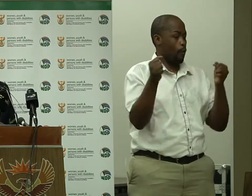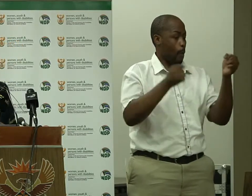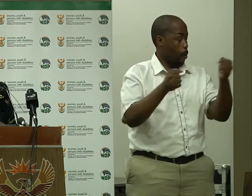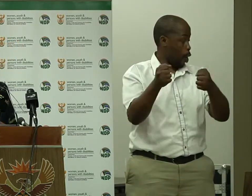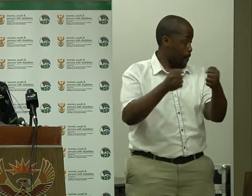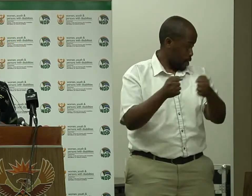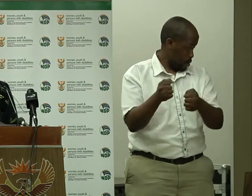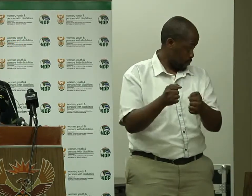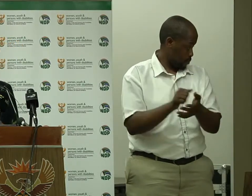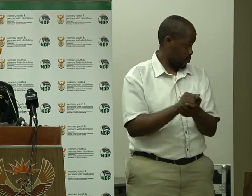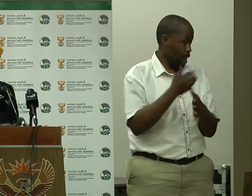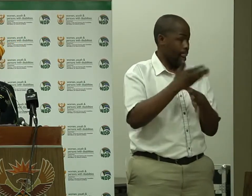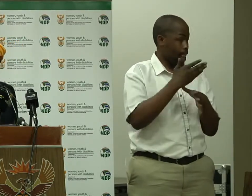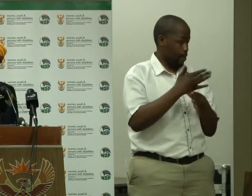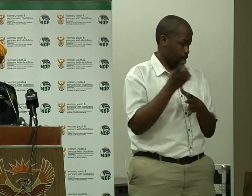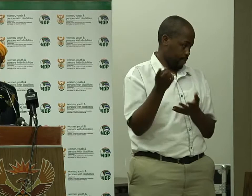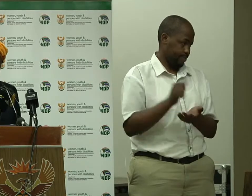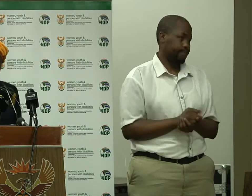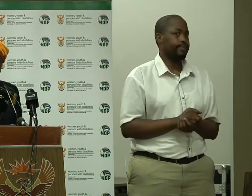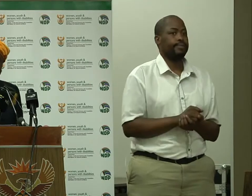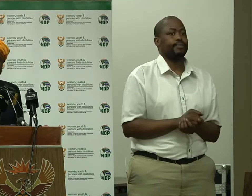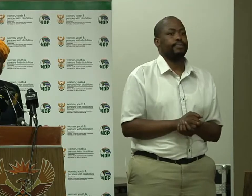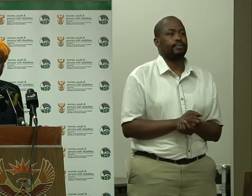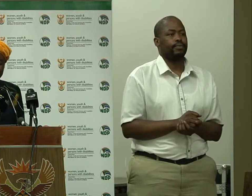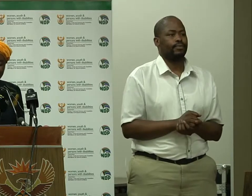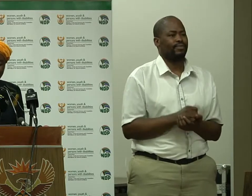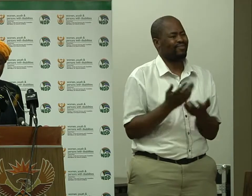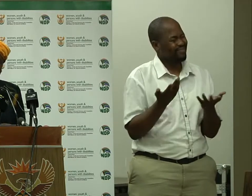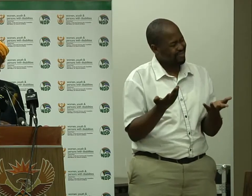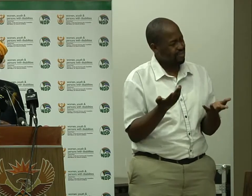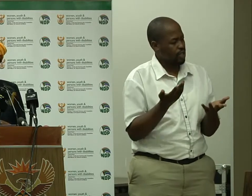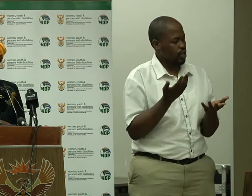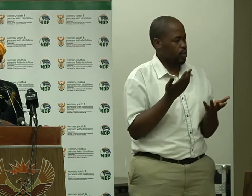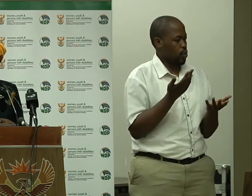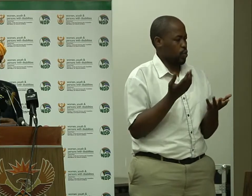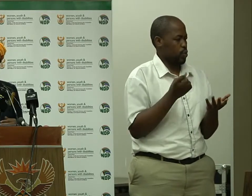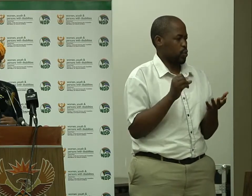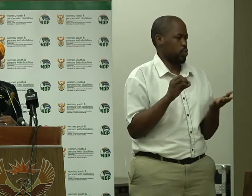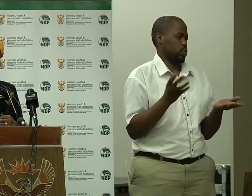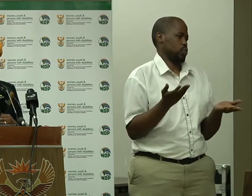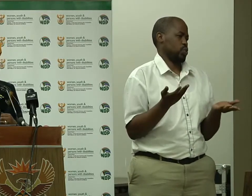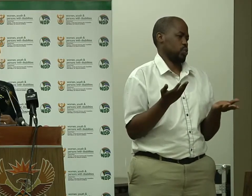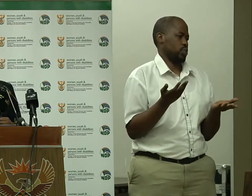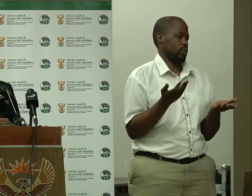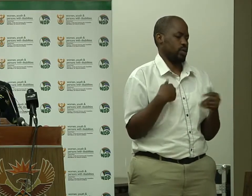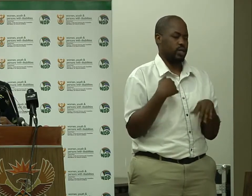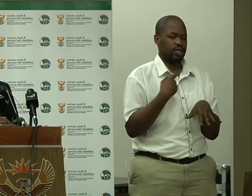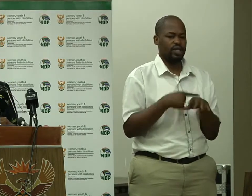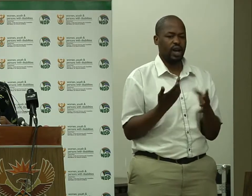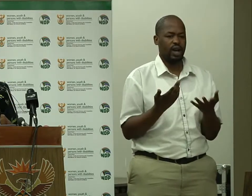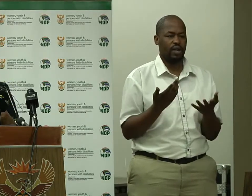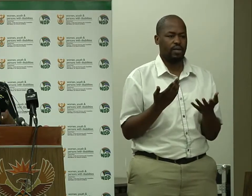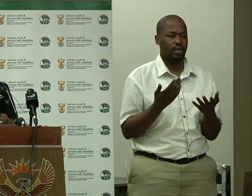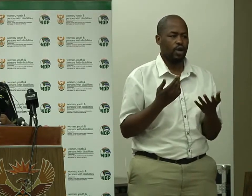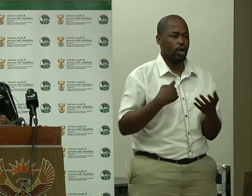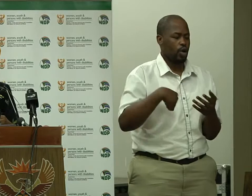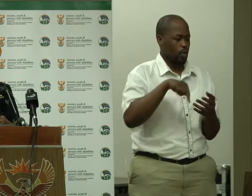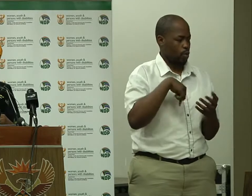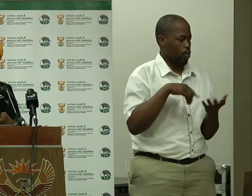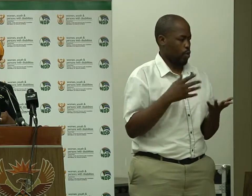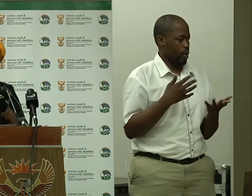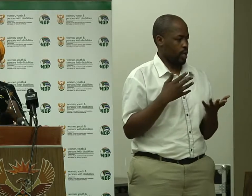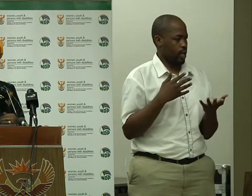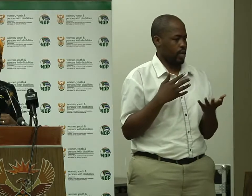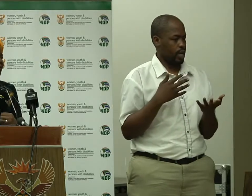Employment, Labor, and so it's time we take